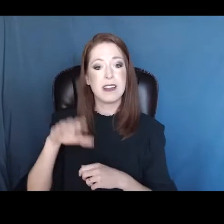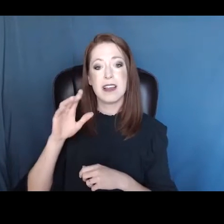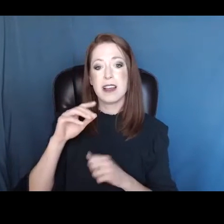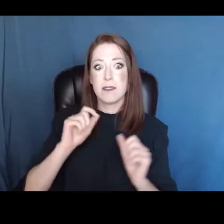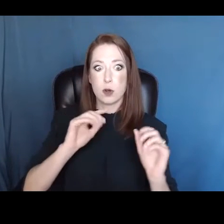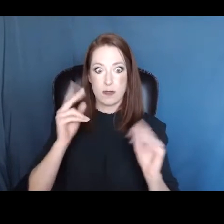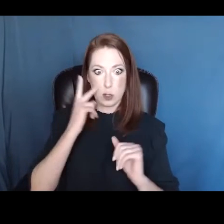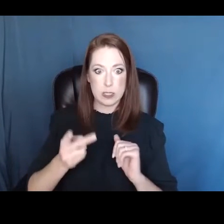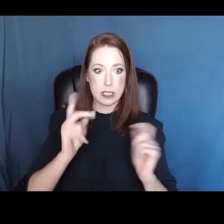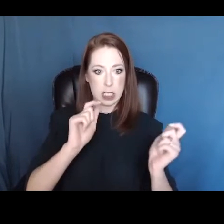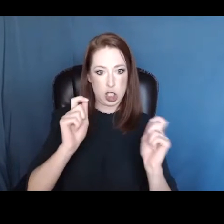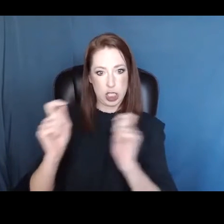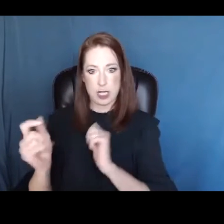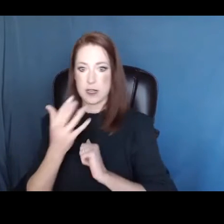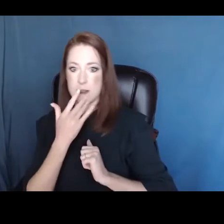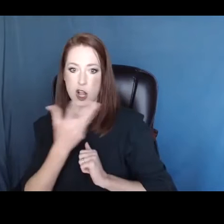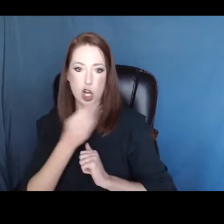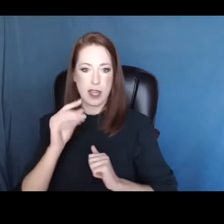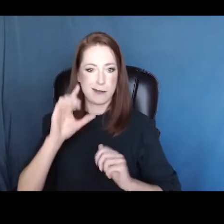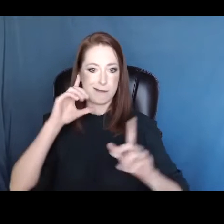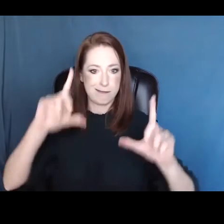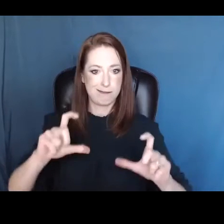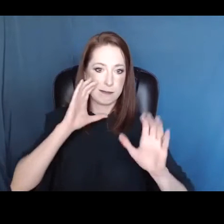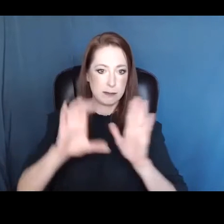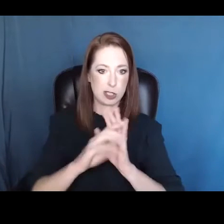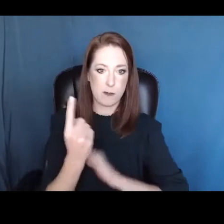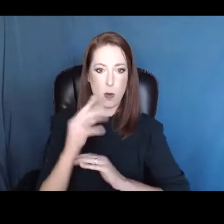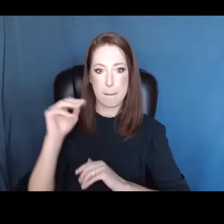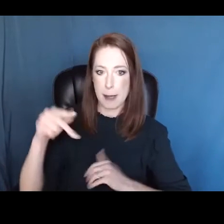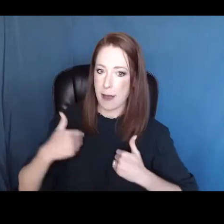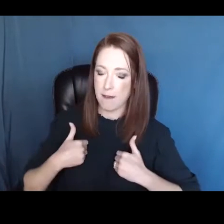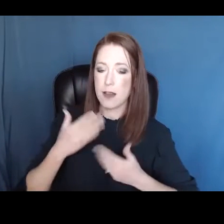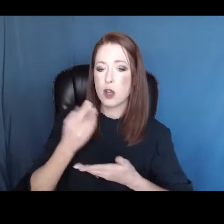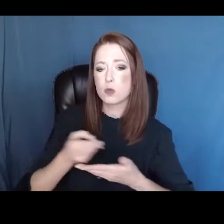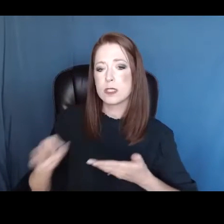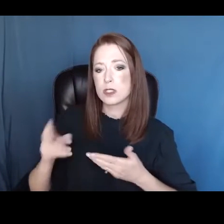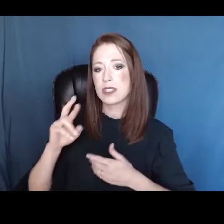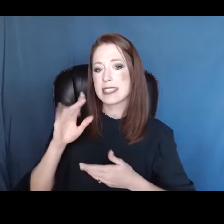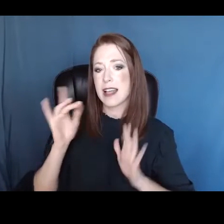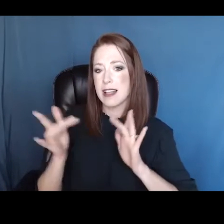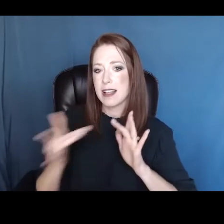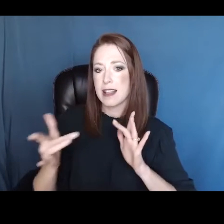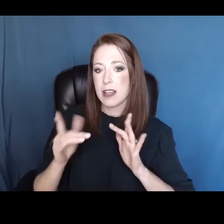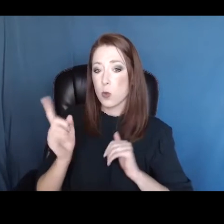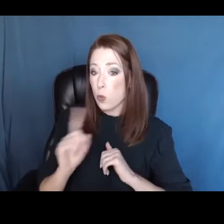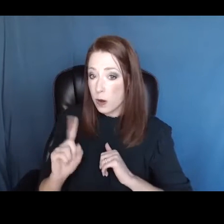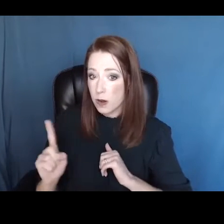file. And have a link. There's a resource link in the page, our